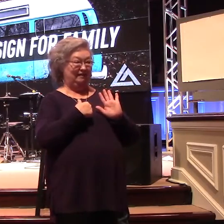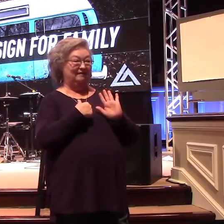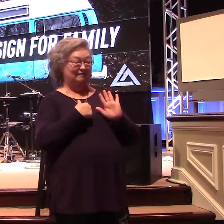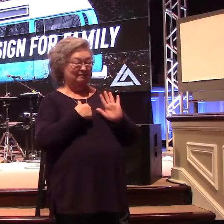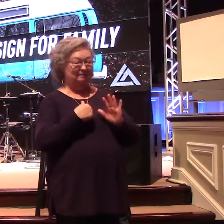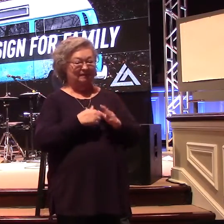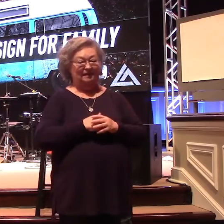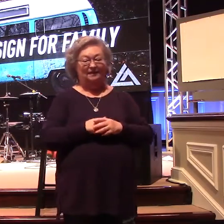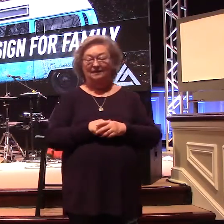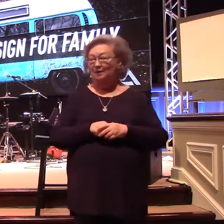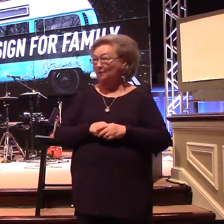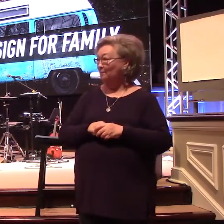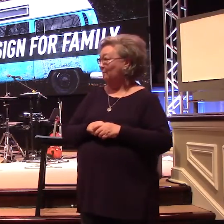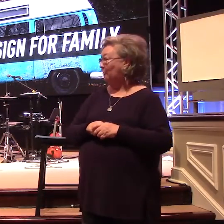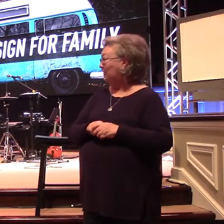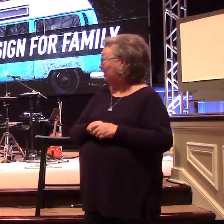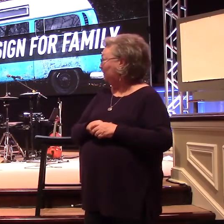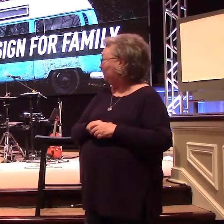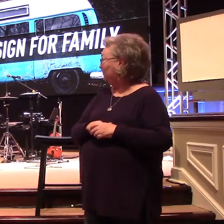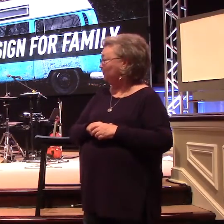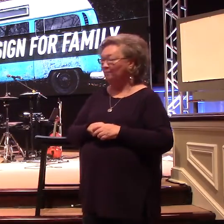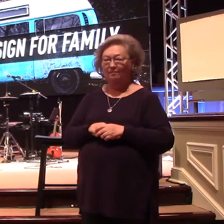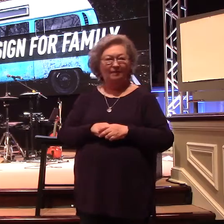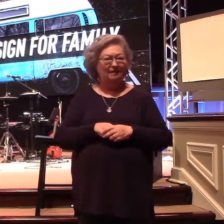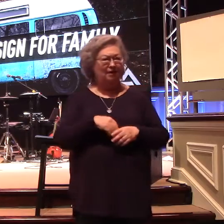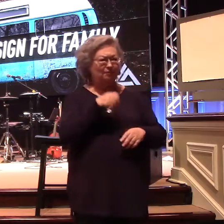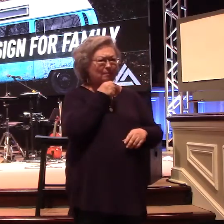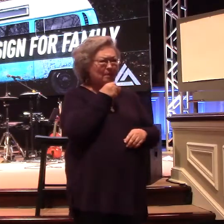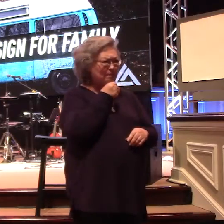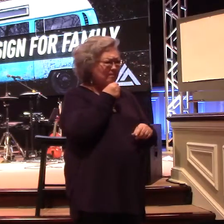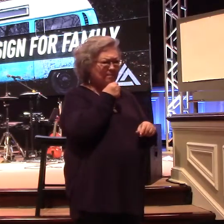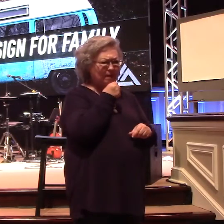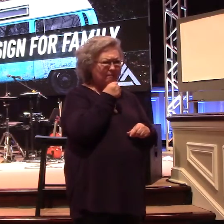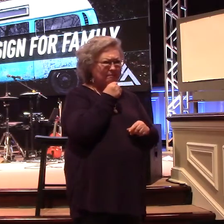on? Okay, because I didn't hear you talking.